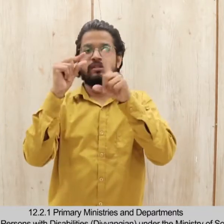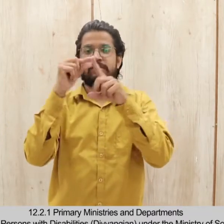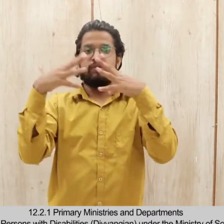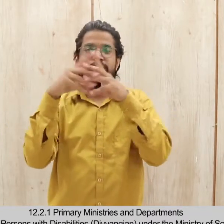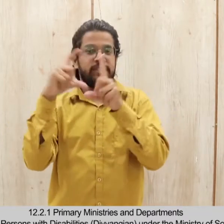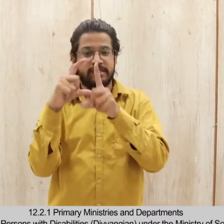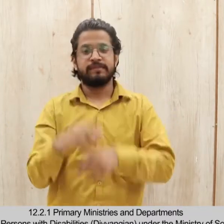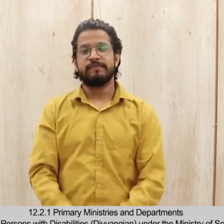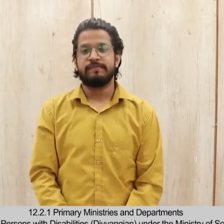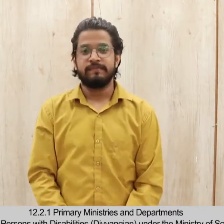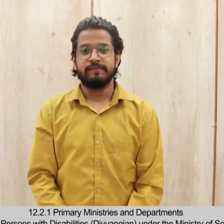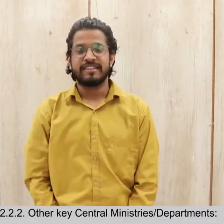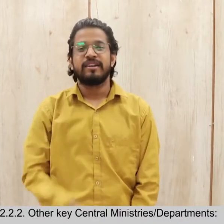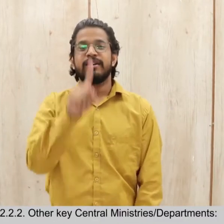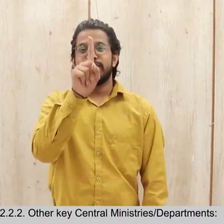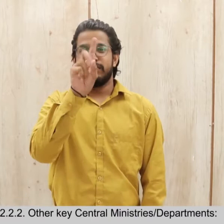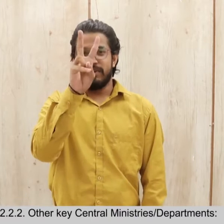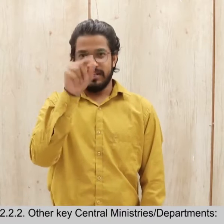Social Justice and Empowerment.